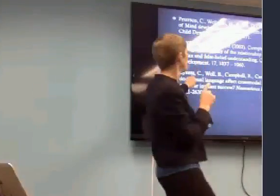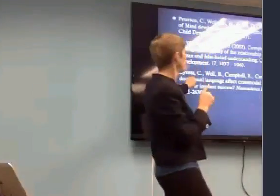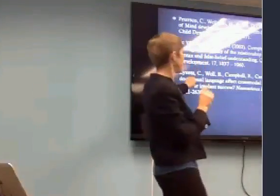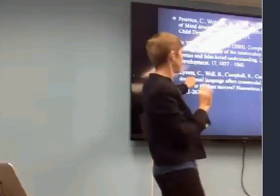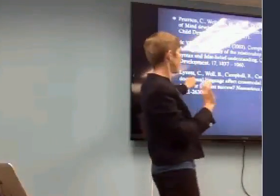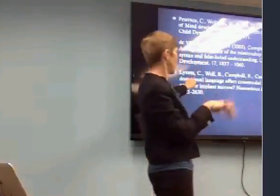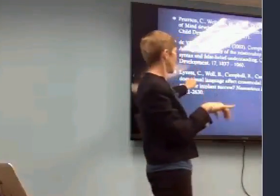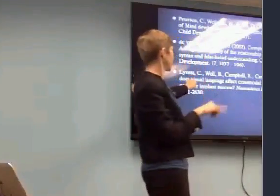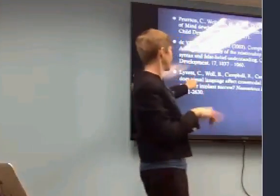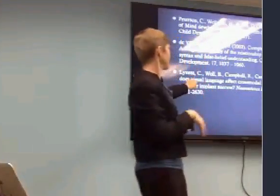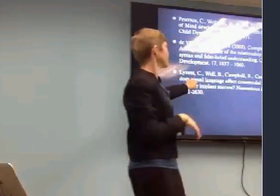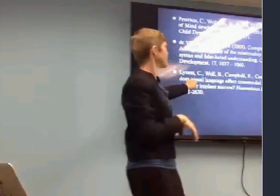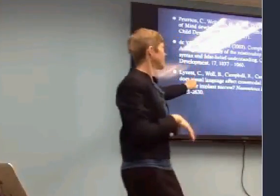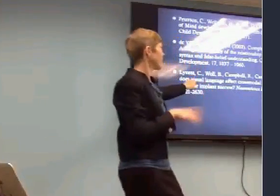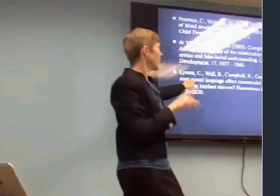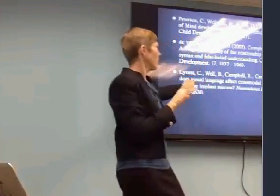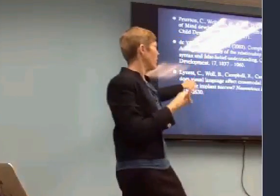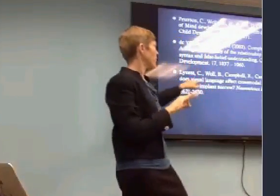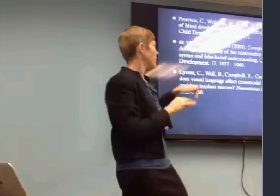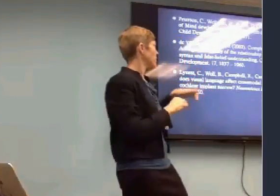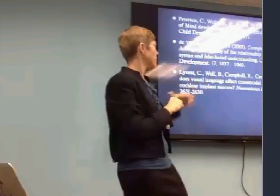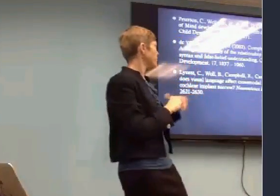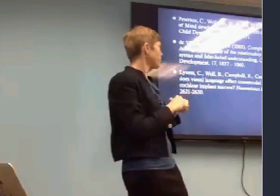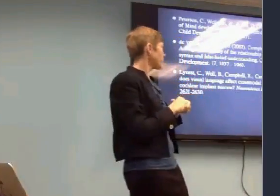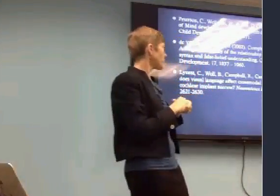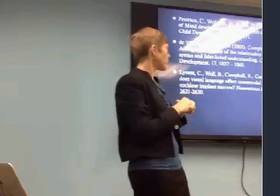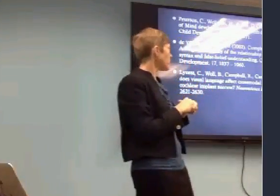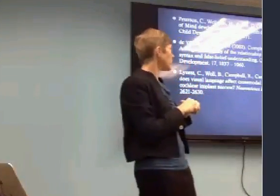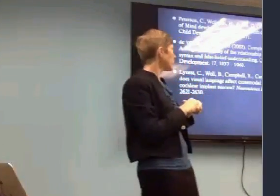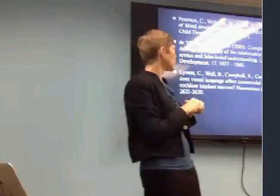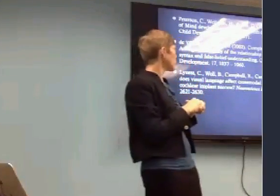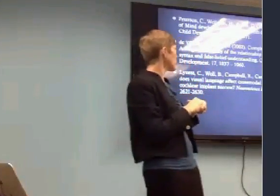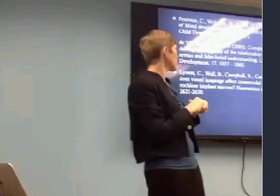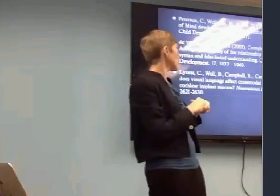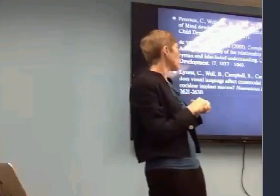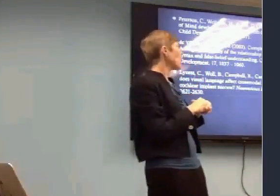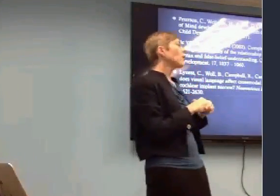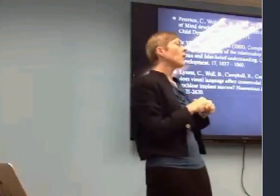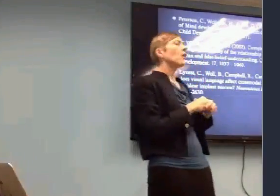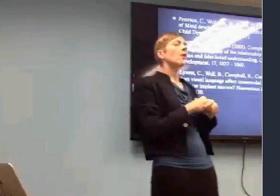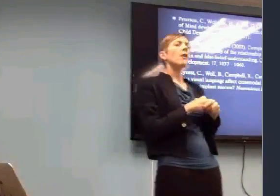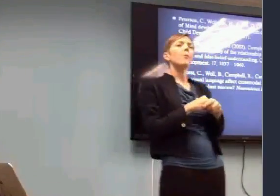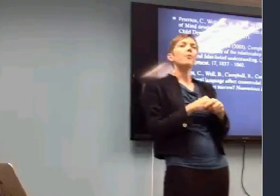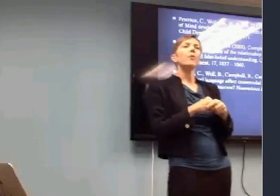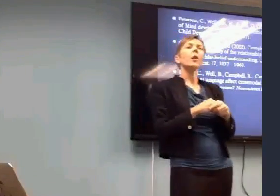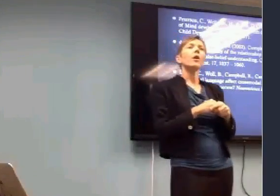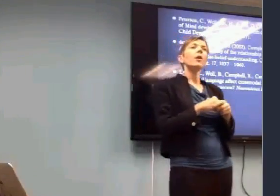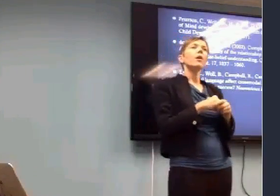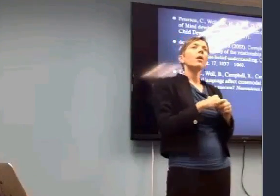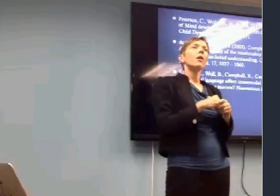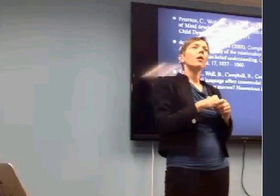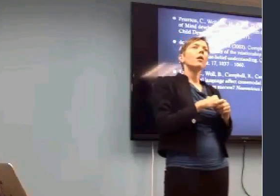Let's see, here it is. Yes, it is right here, Linus. Do you have it on the